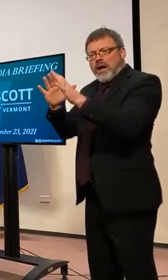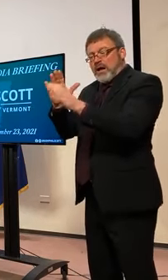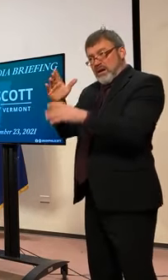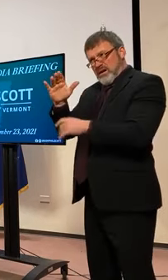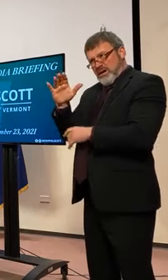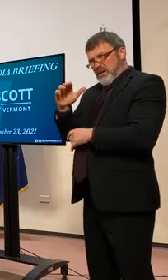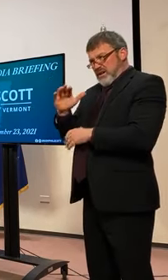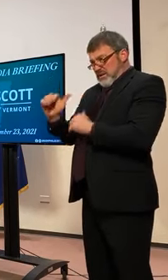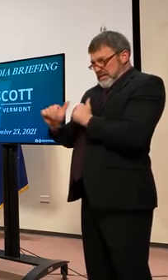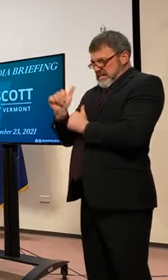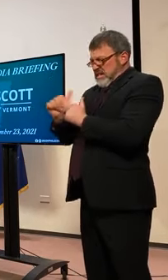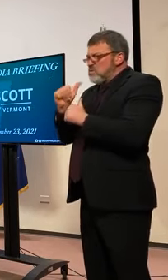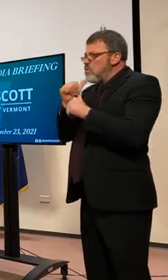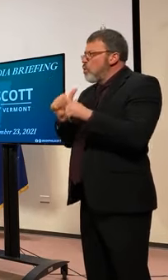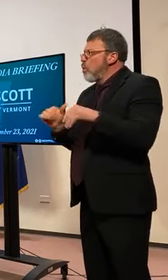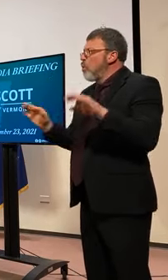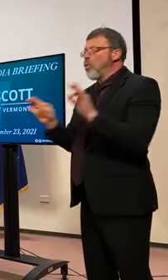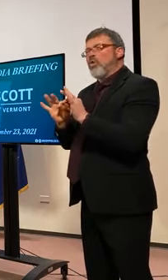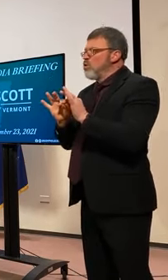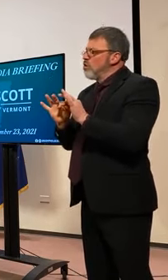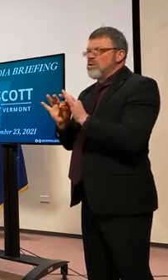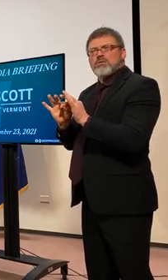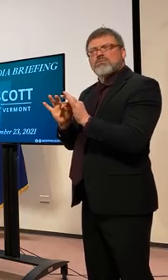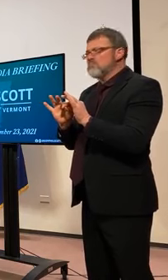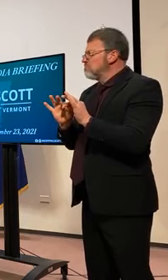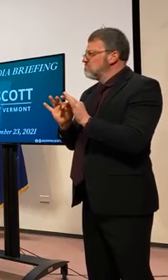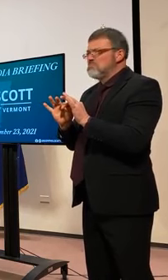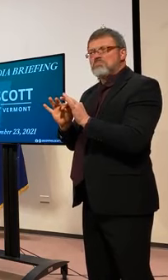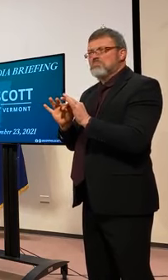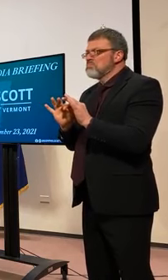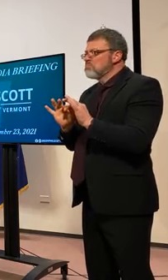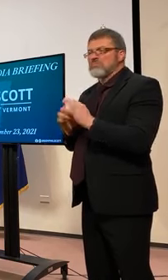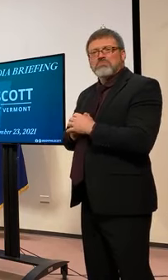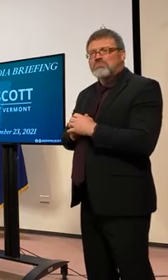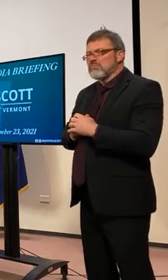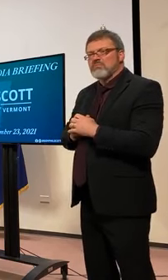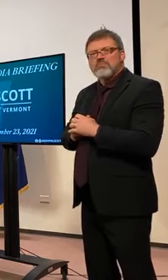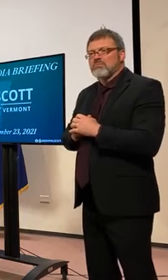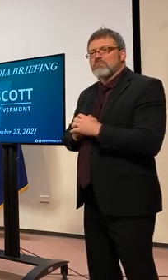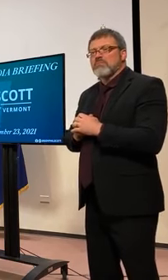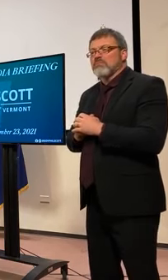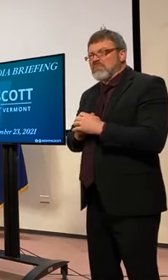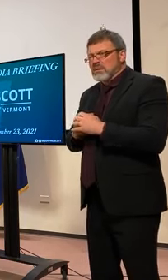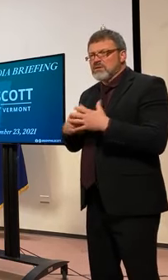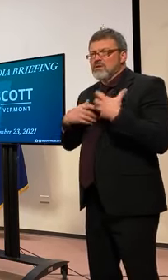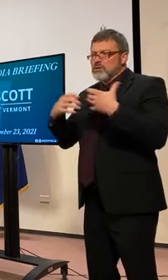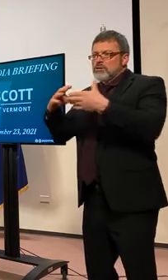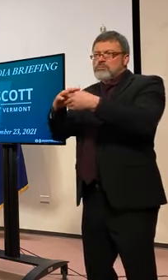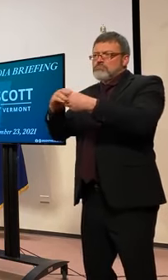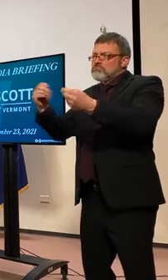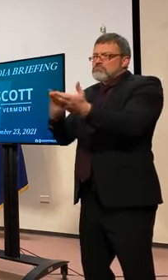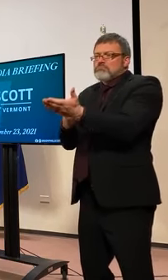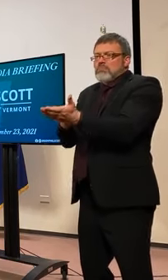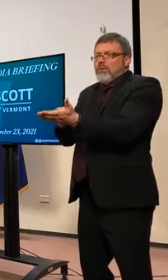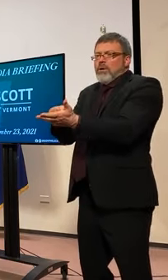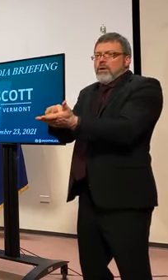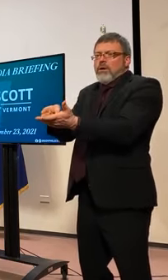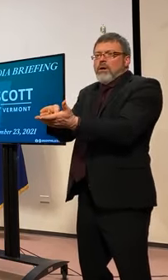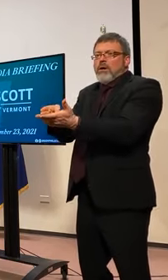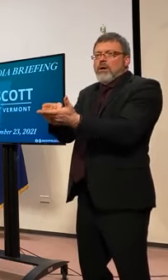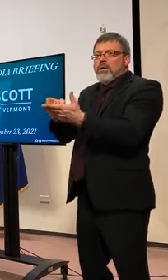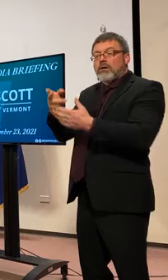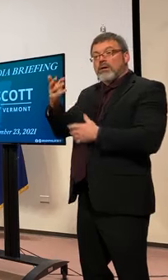Now, I want to be honest with you. As a result of Thanksgiving, we will probably see